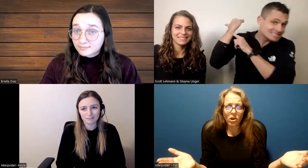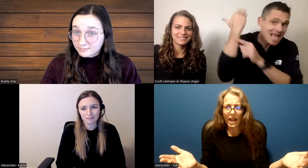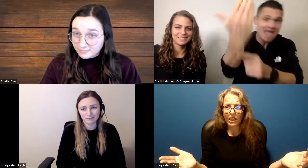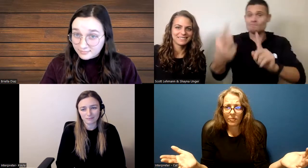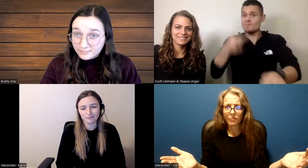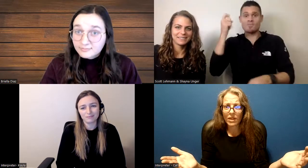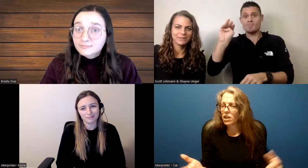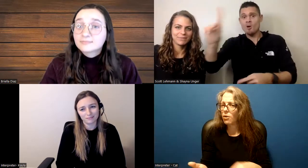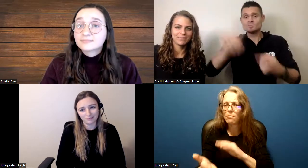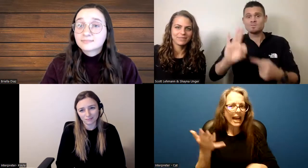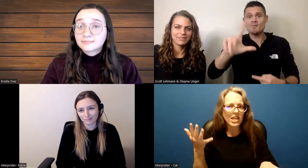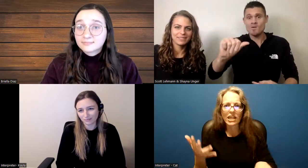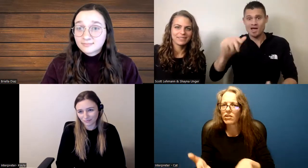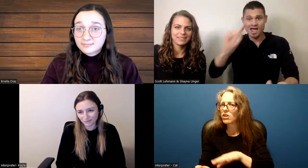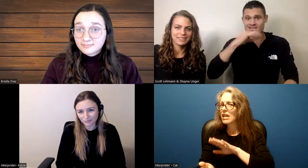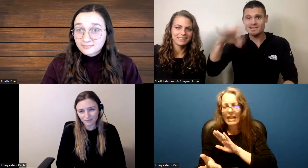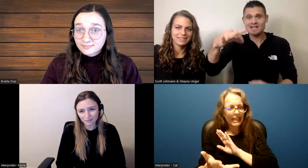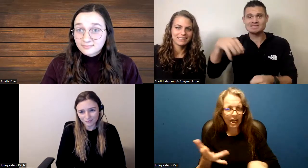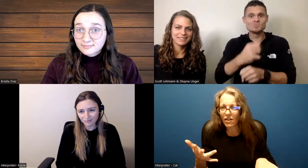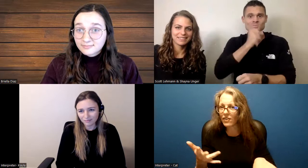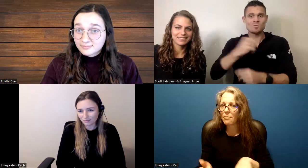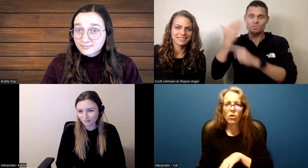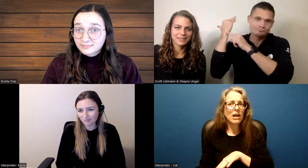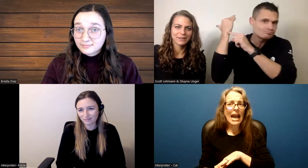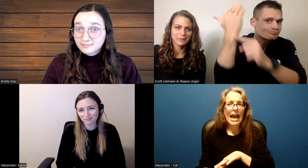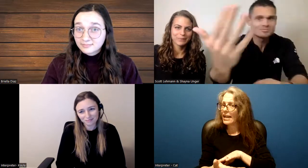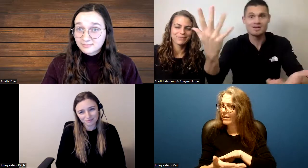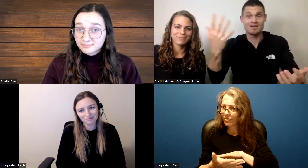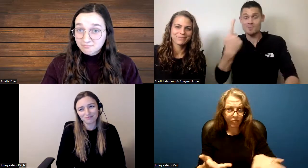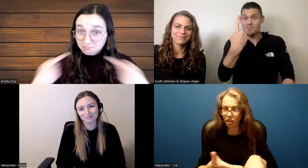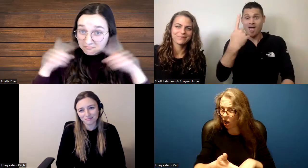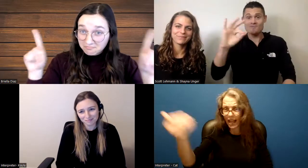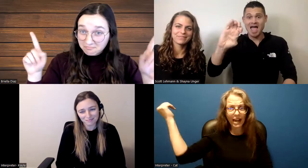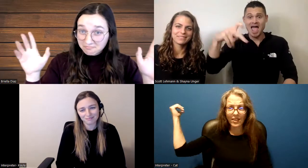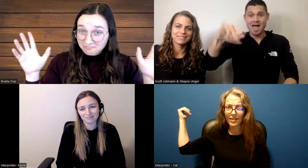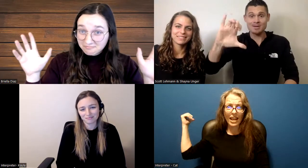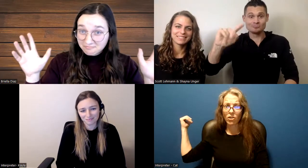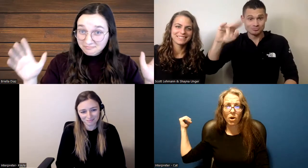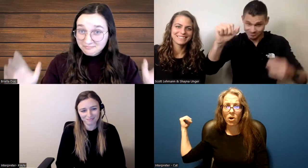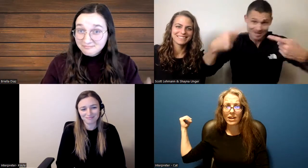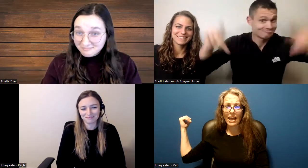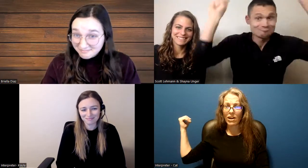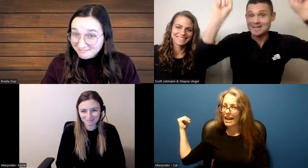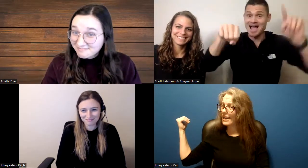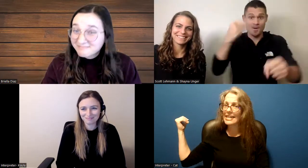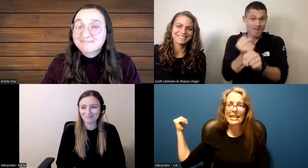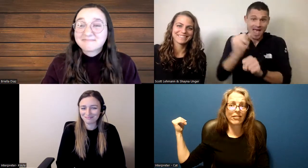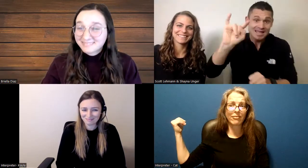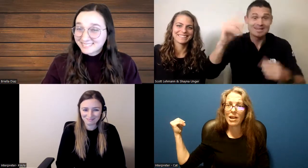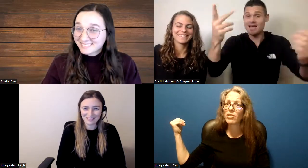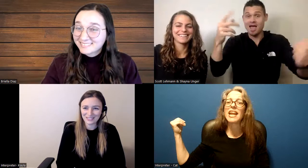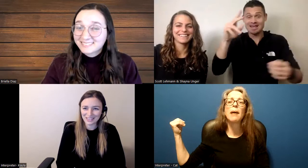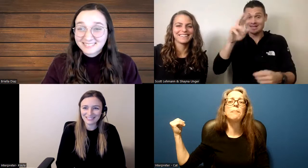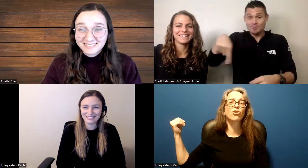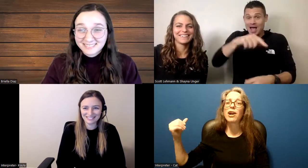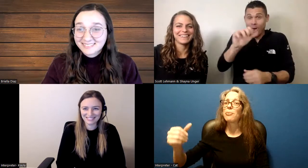can find a way. You know, buy tickets, get on that boat and go ahead, set sail, go on down. And I did it.